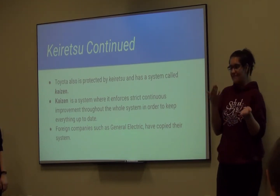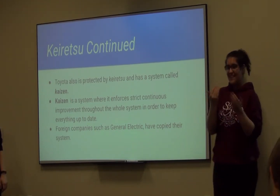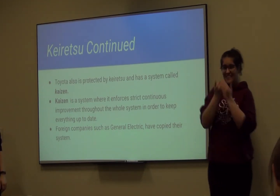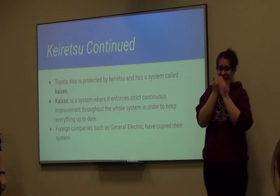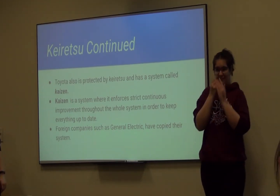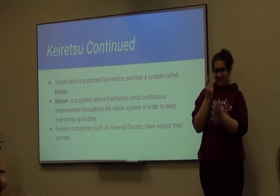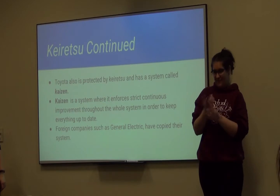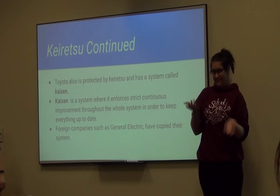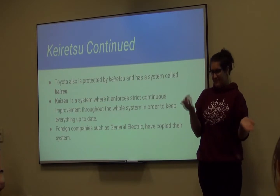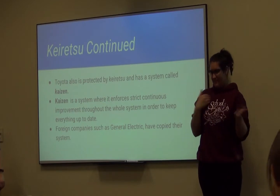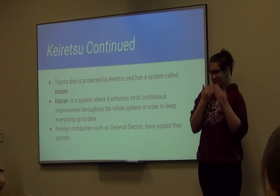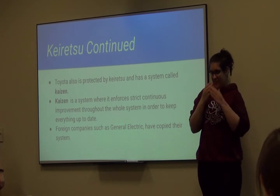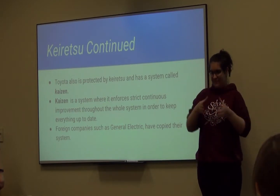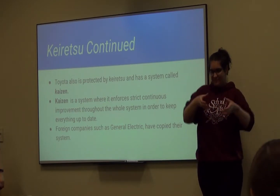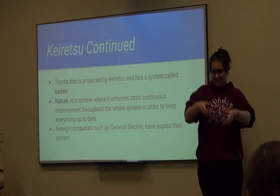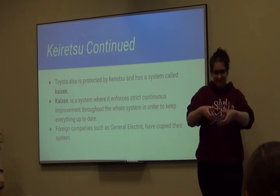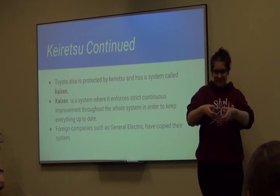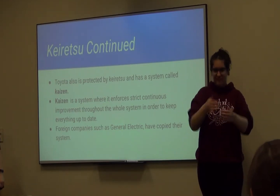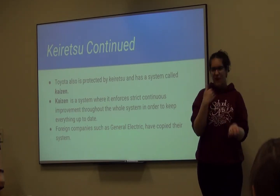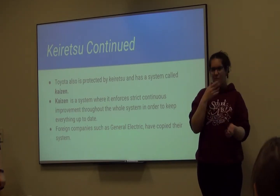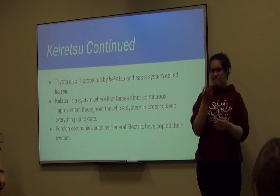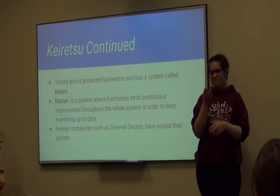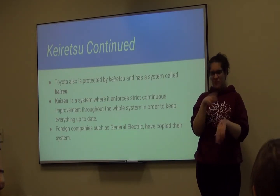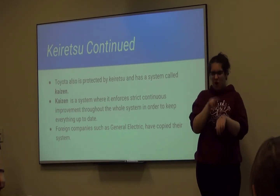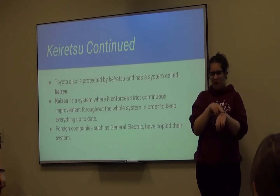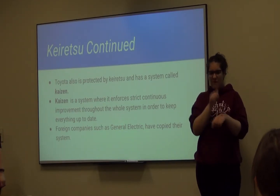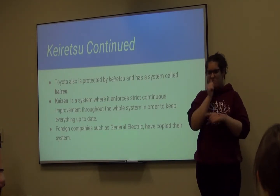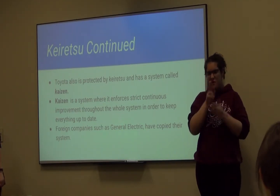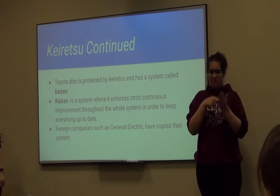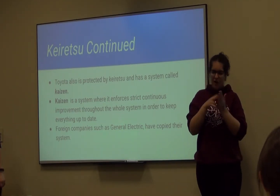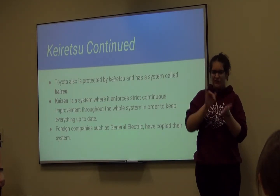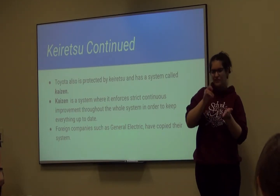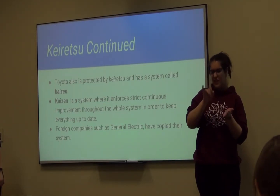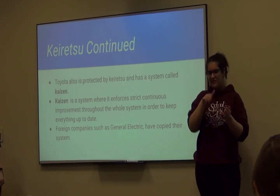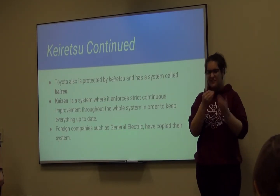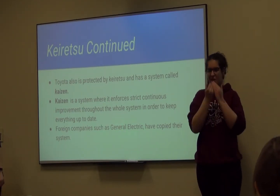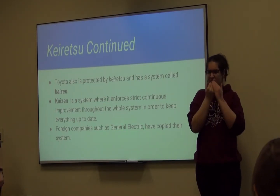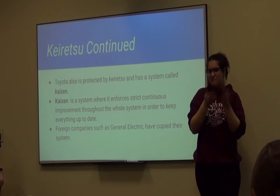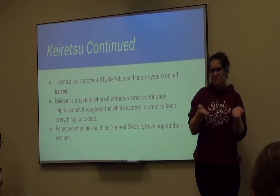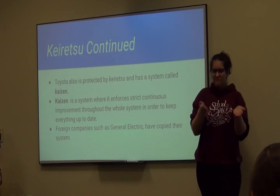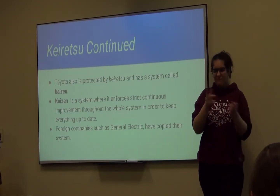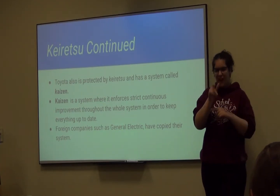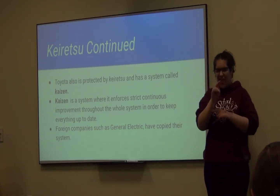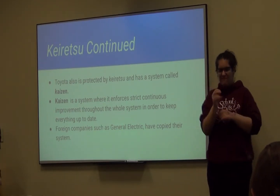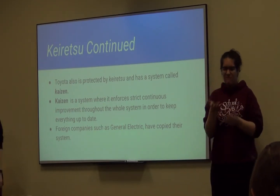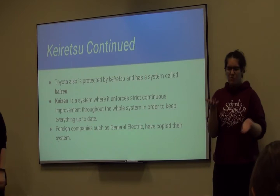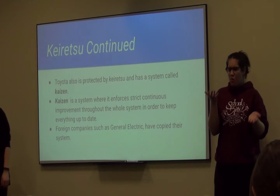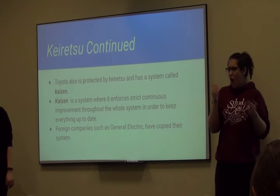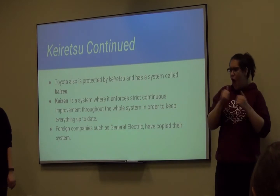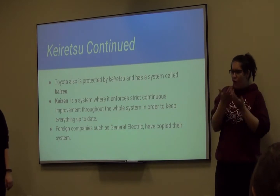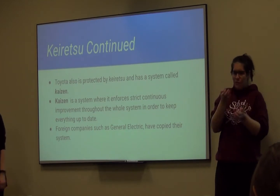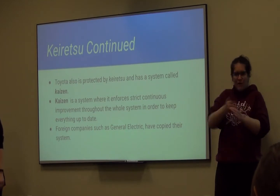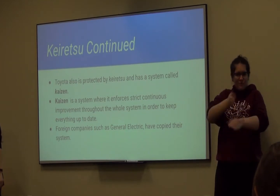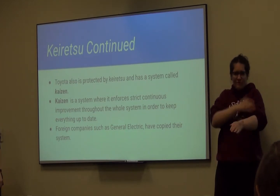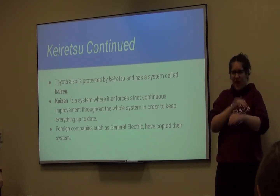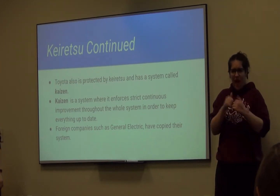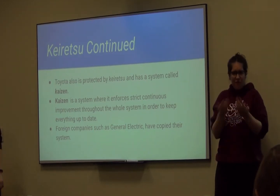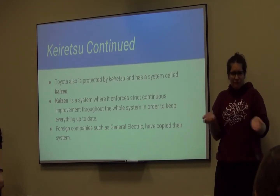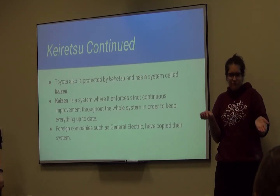think of the odd example of a sandwich. Normally you put peanut butter and jelly and all that jazz on the sandwich,